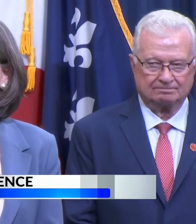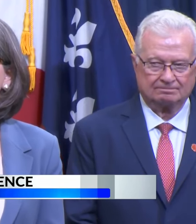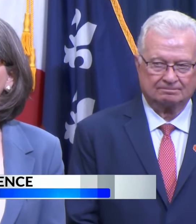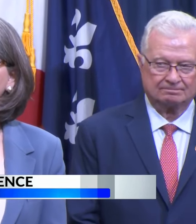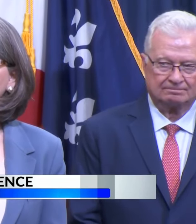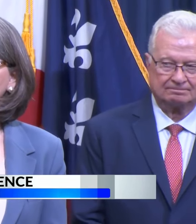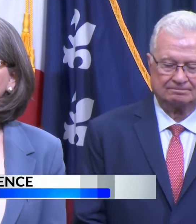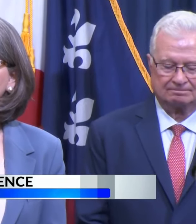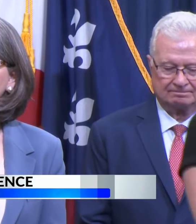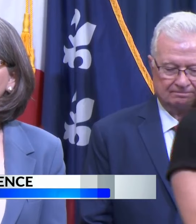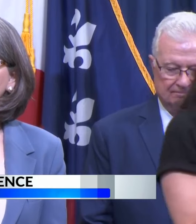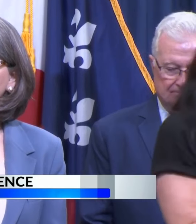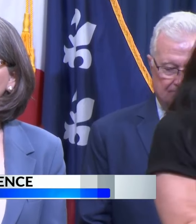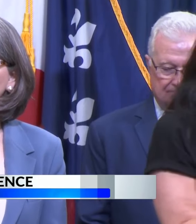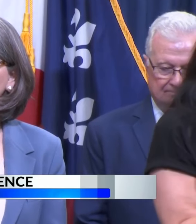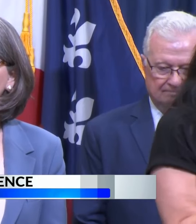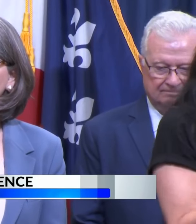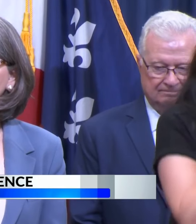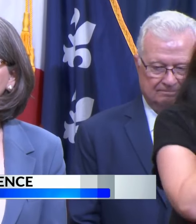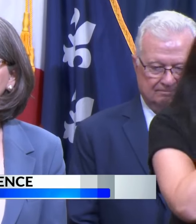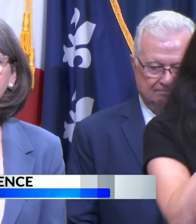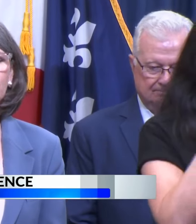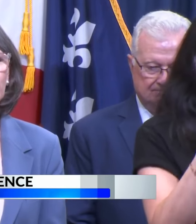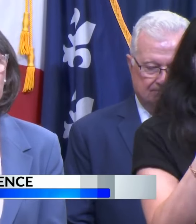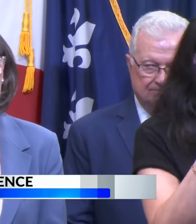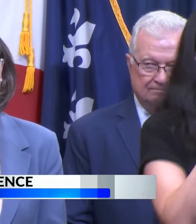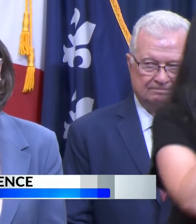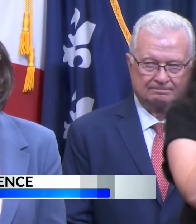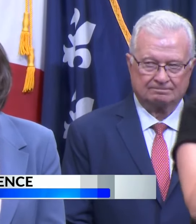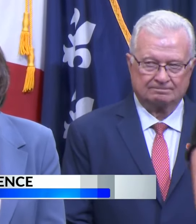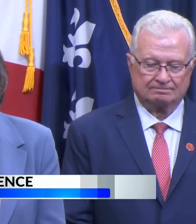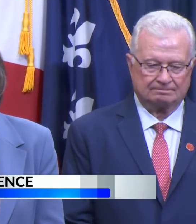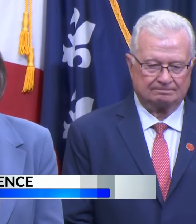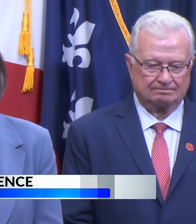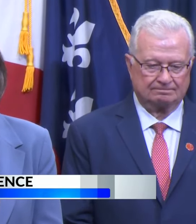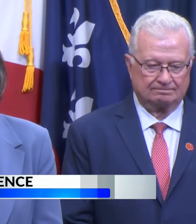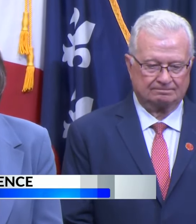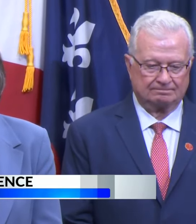Would we say 311? 311.